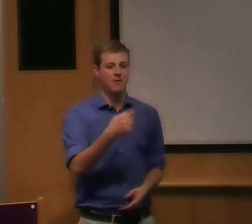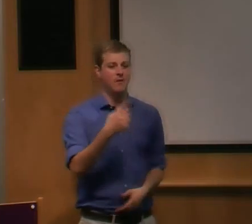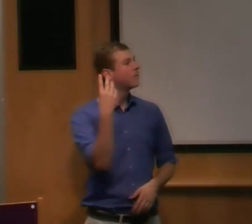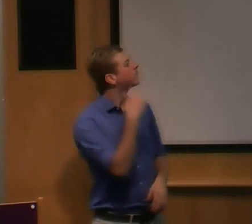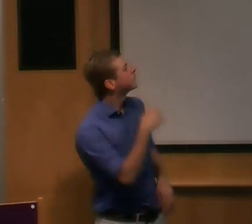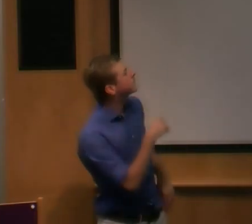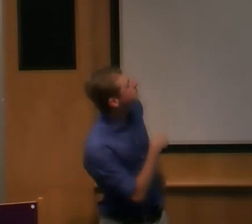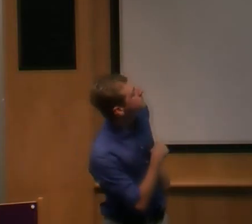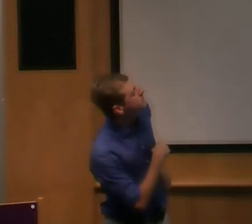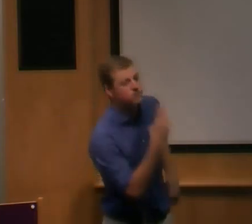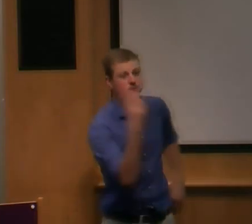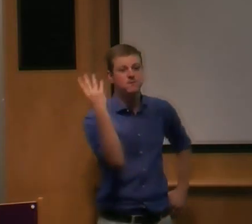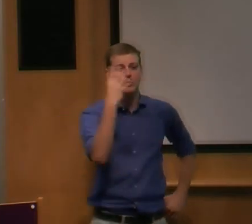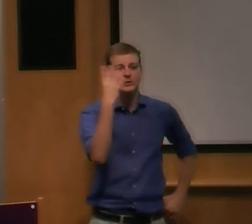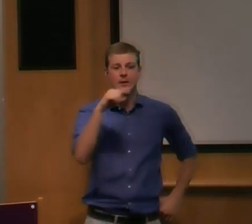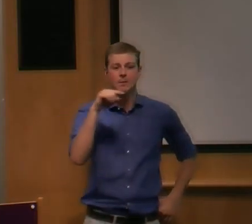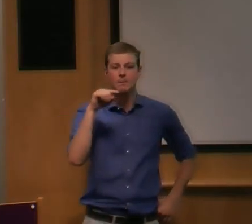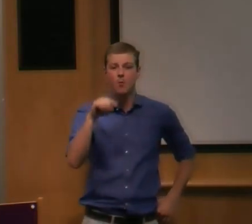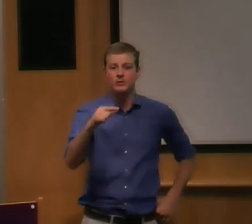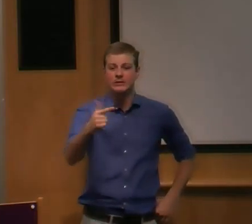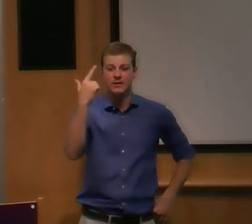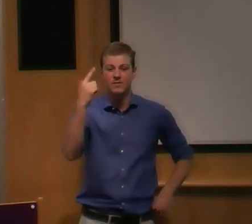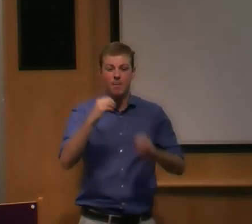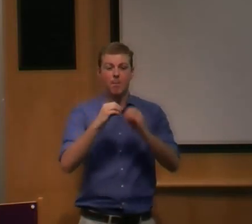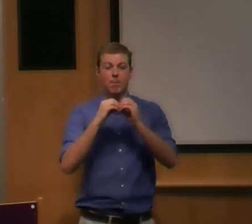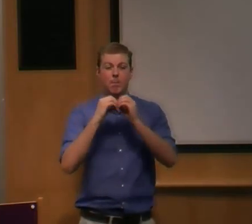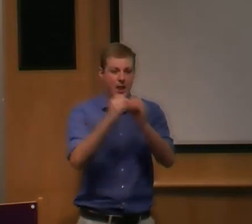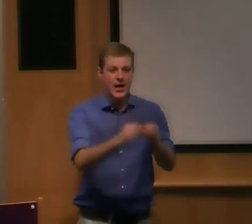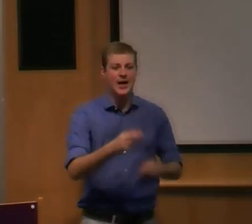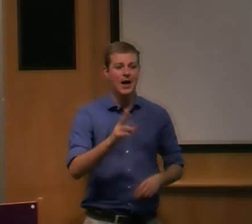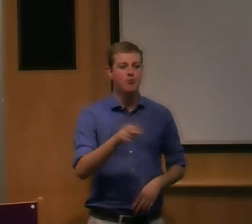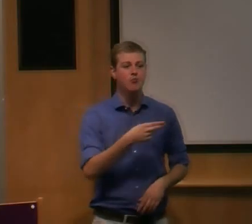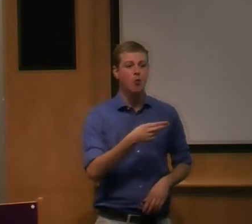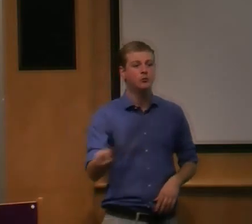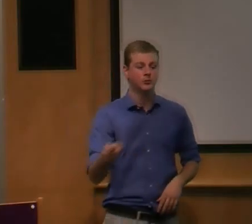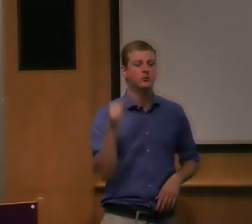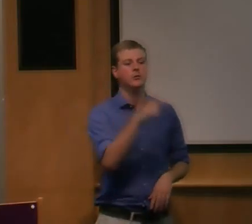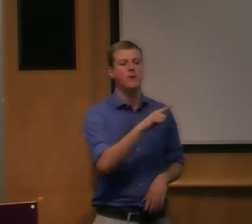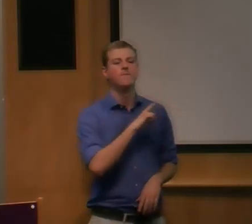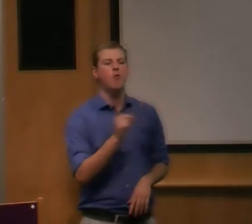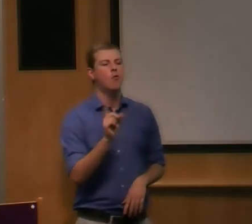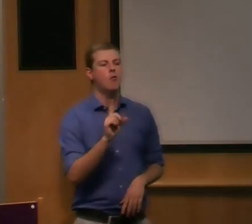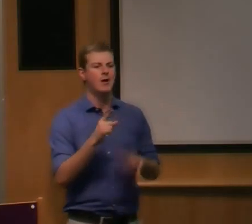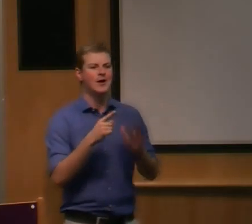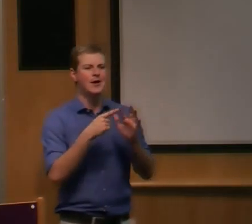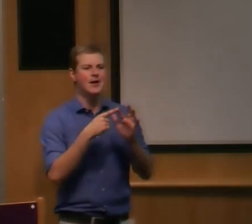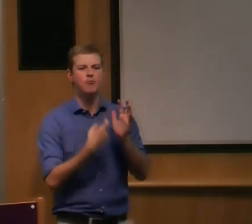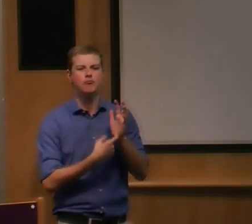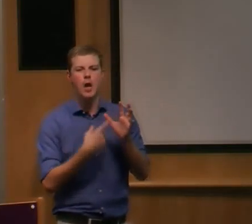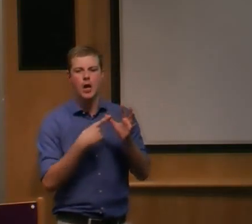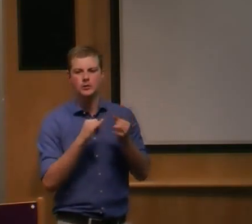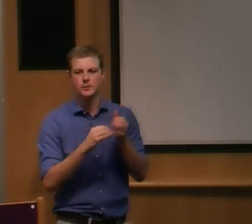a huge budget of 14.7 billion euro. And what this was for